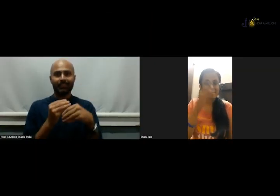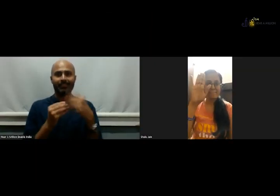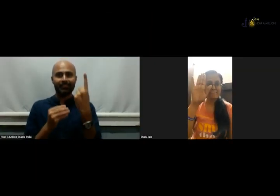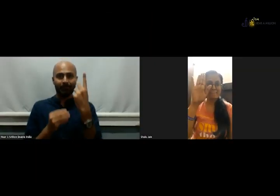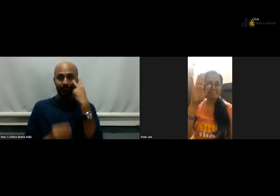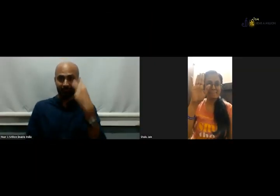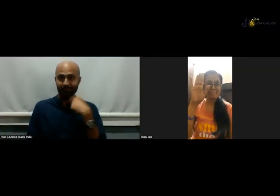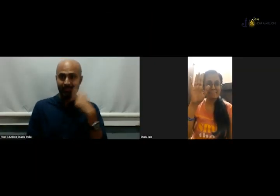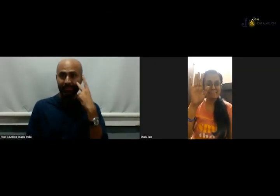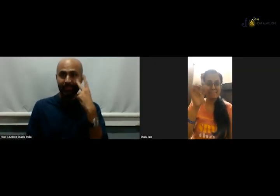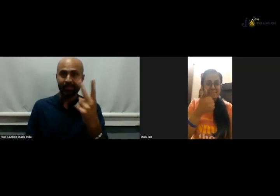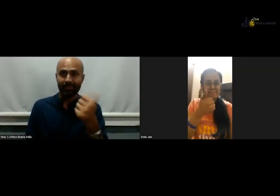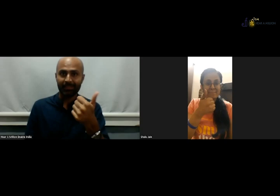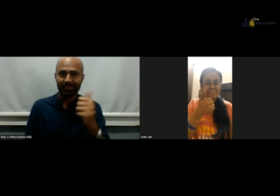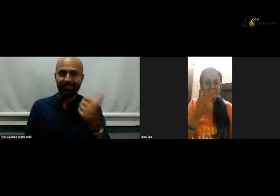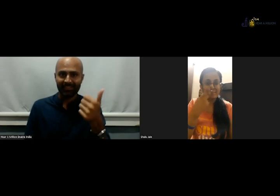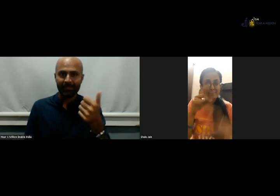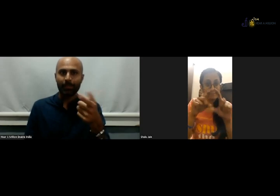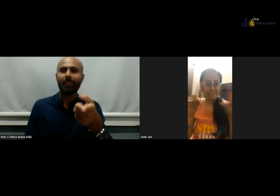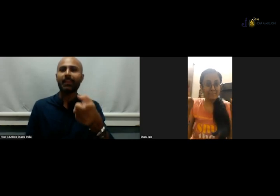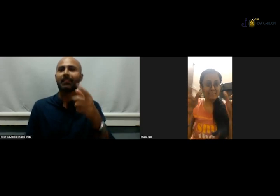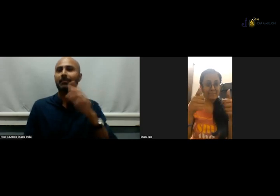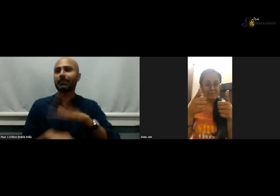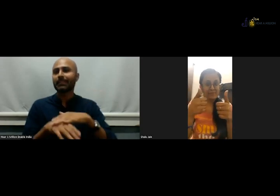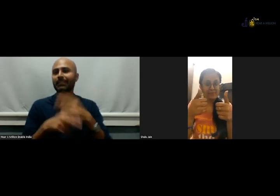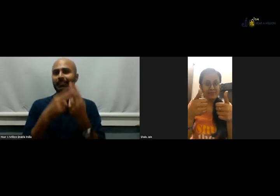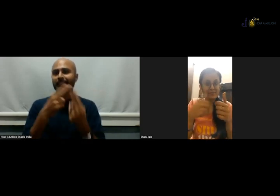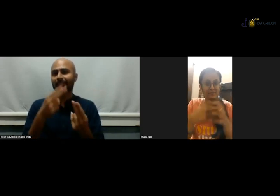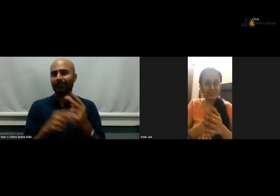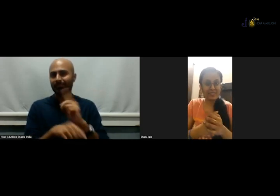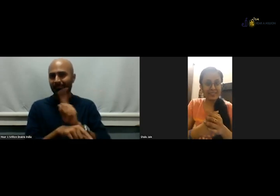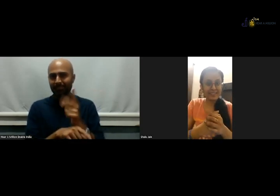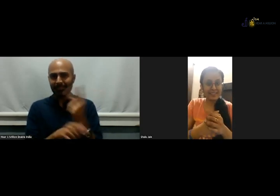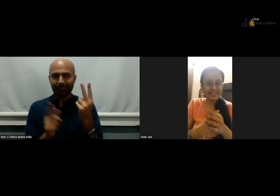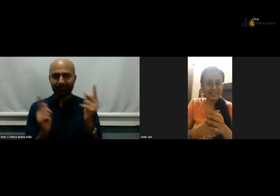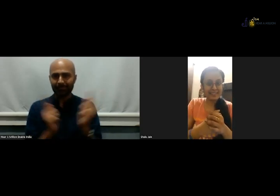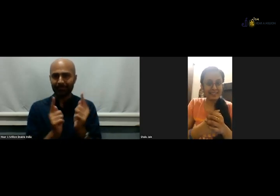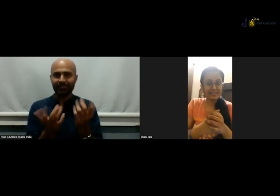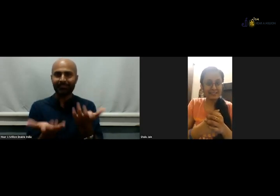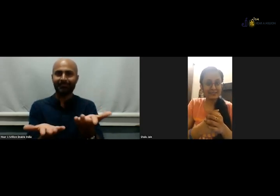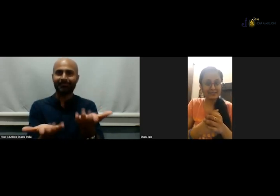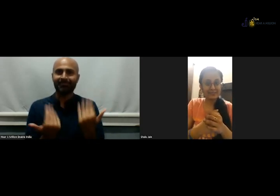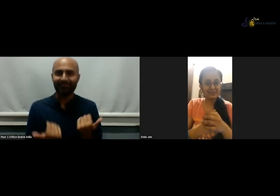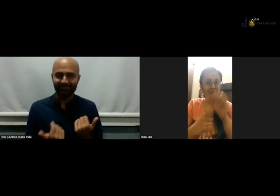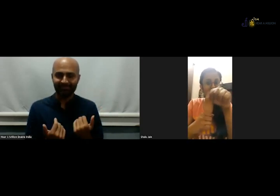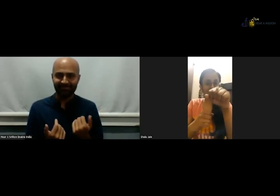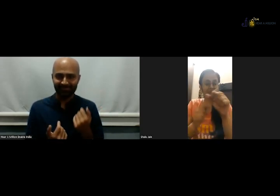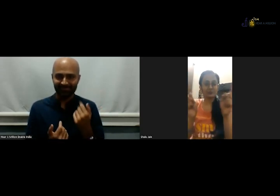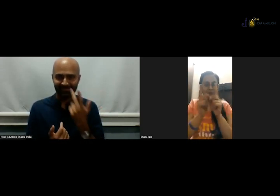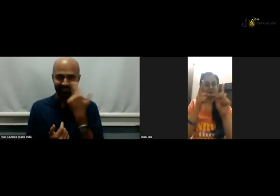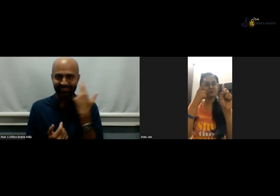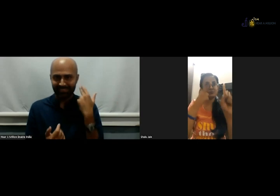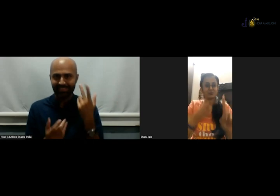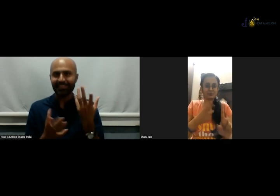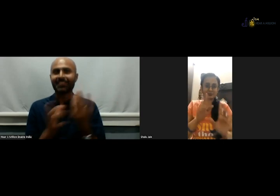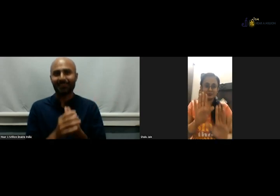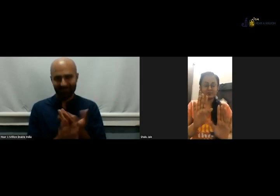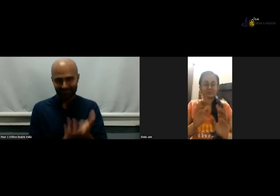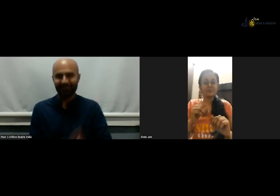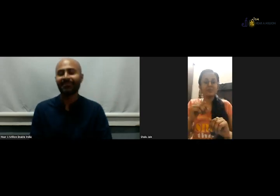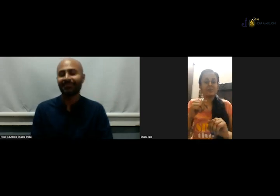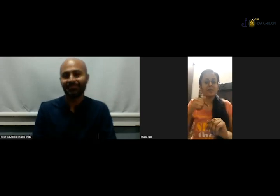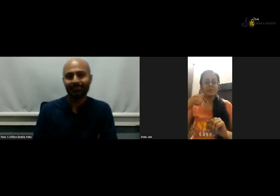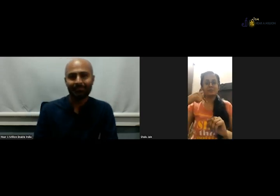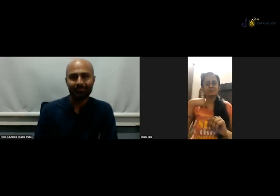Can you see me? Yes, so Shalu is here. Can you see us? See me? Yes, you can share your story within 2